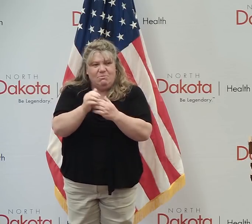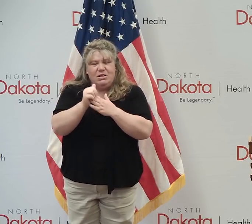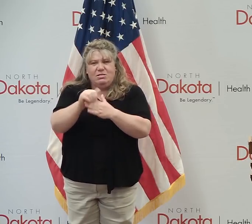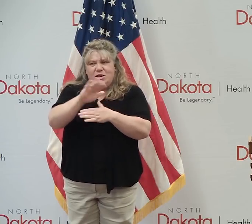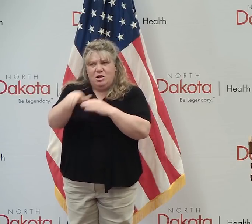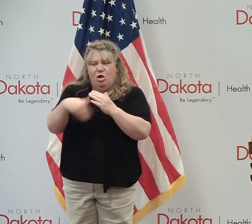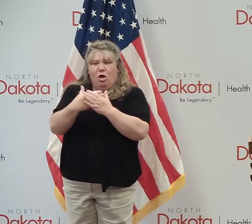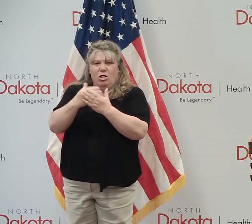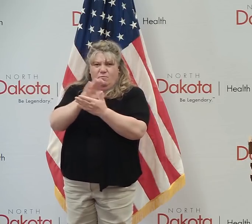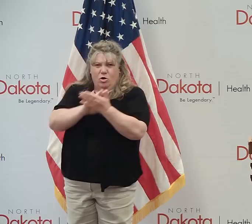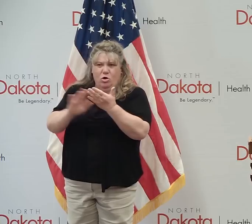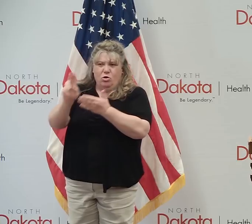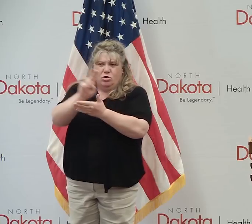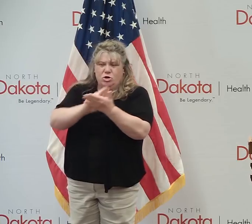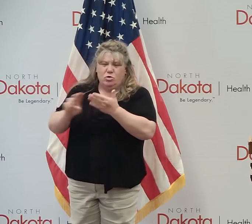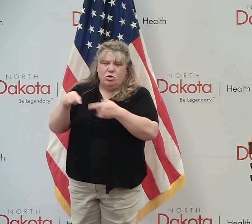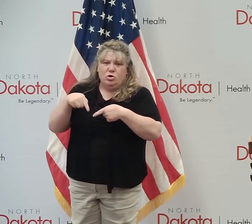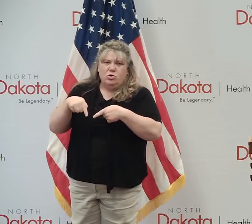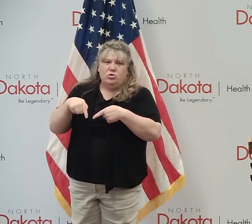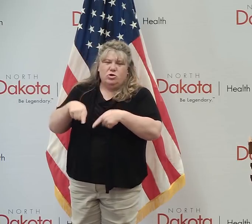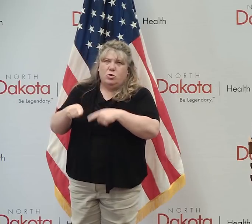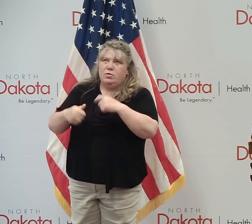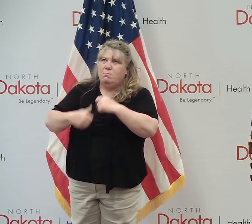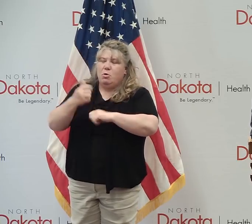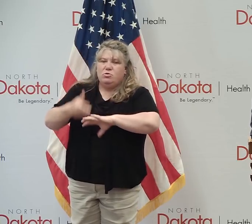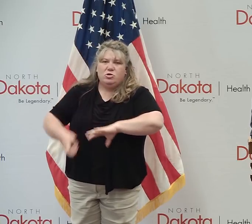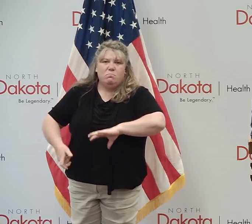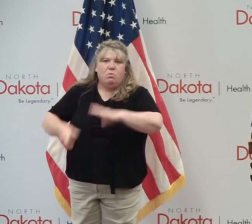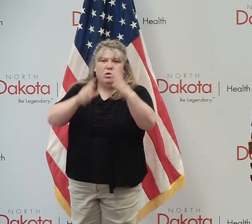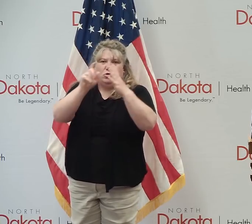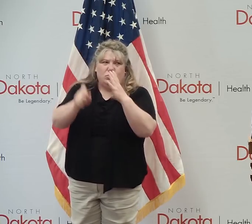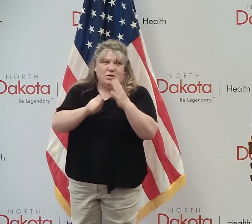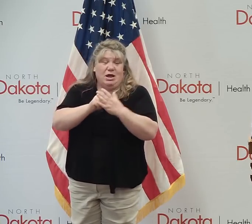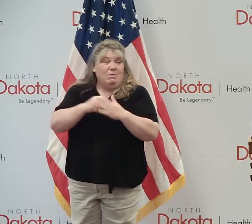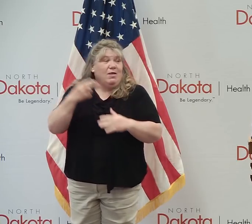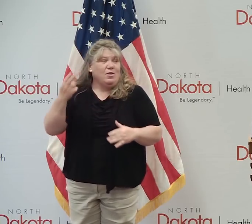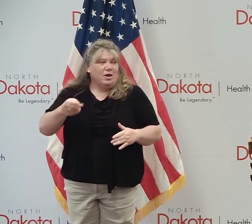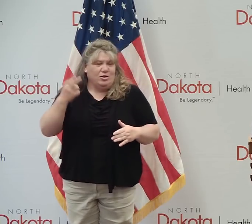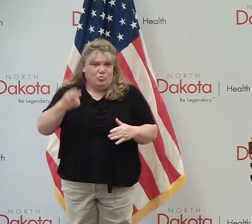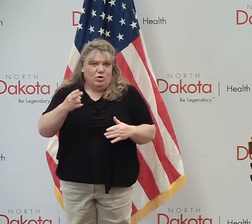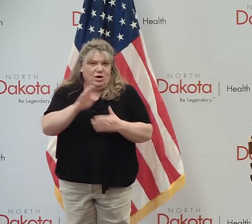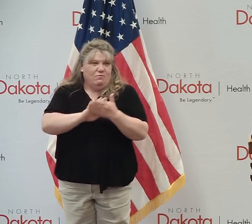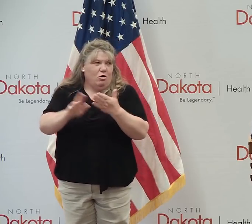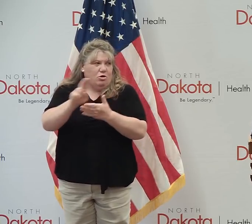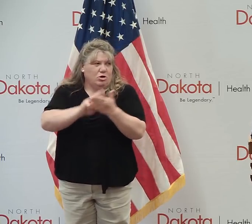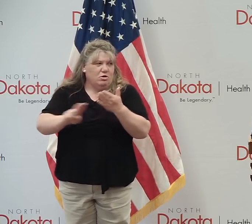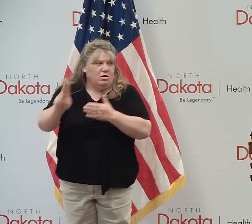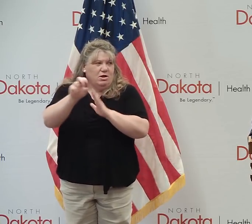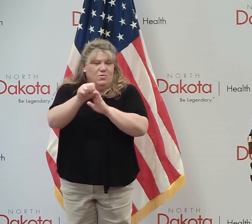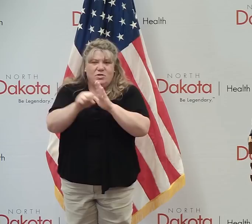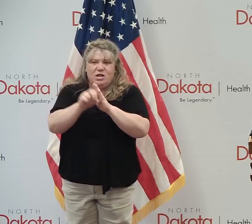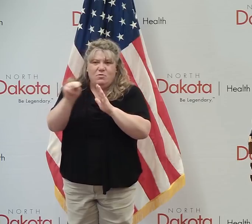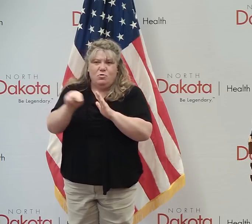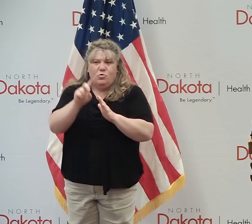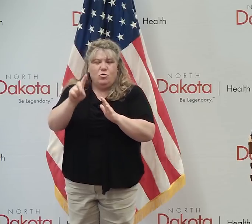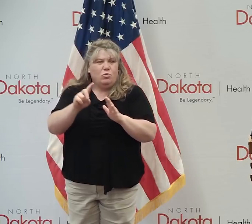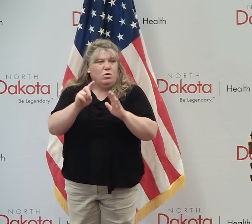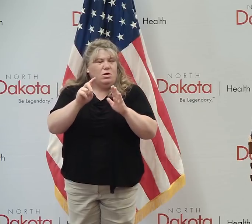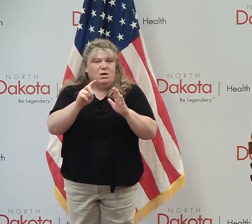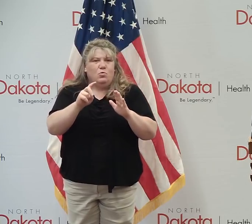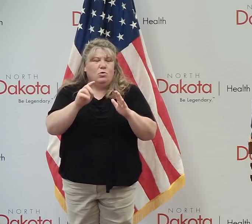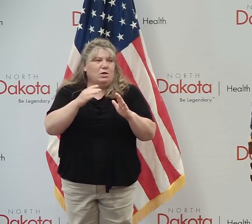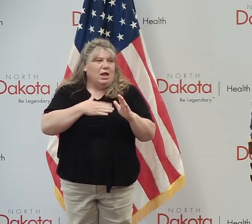educational institutions during one of the most tumultuous times in the history of higher education in the state of North Dakota. We're great to have him here in